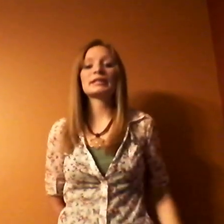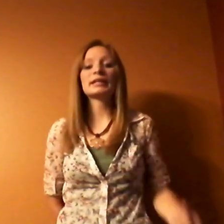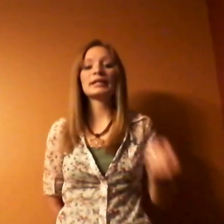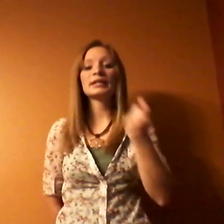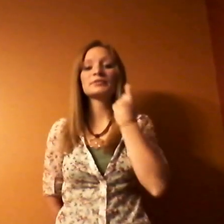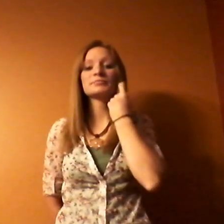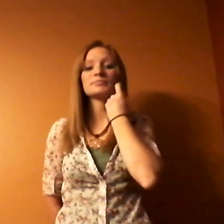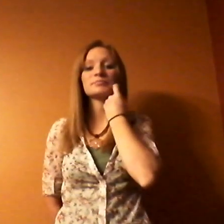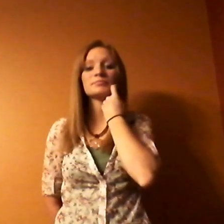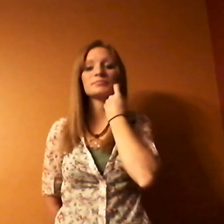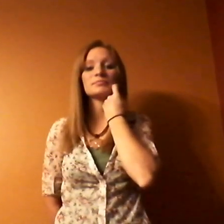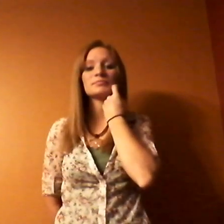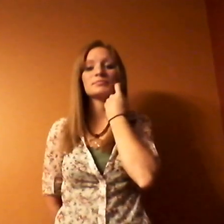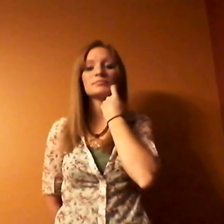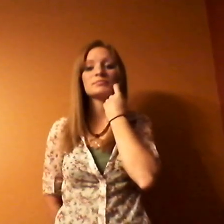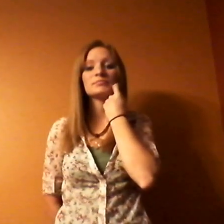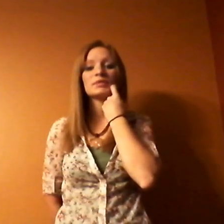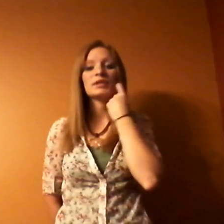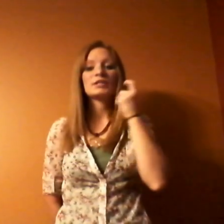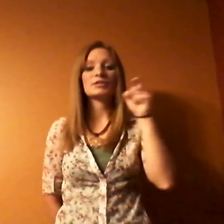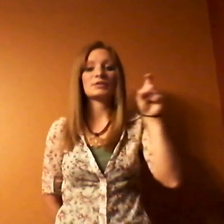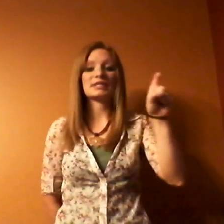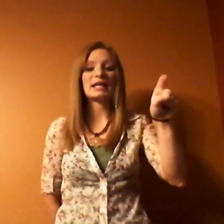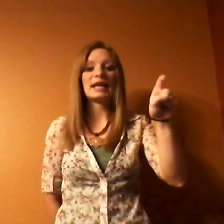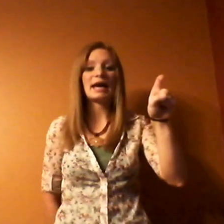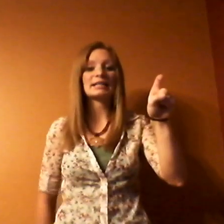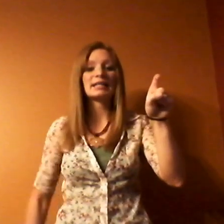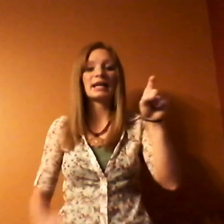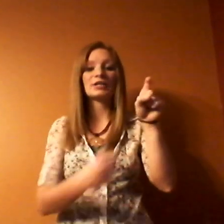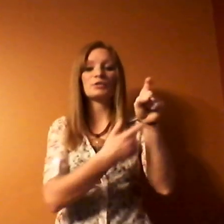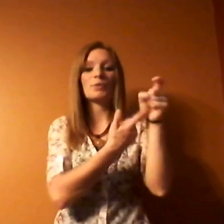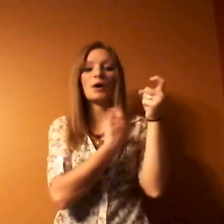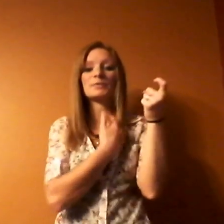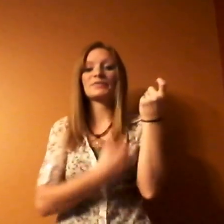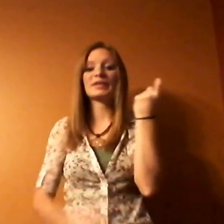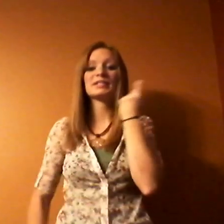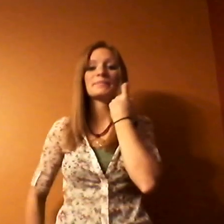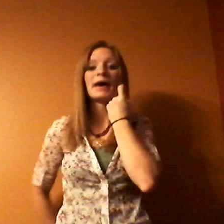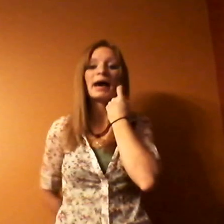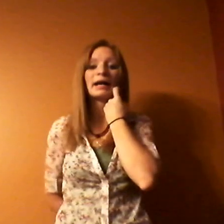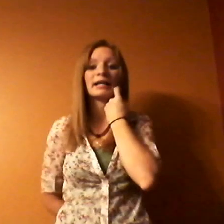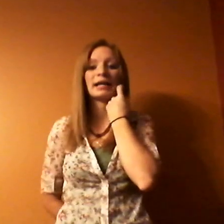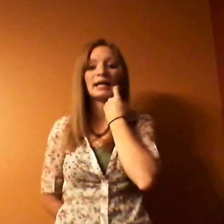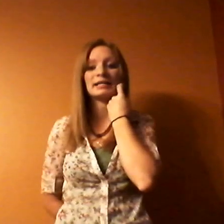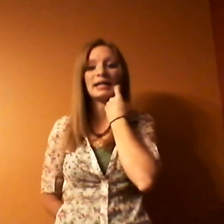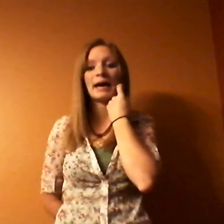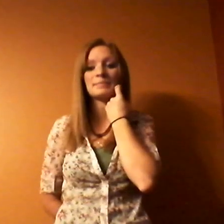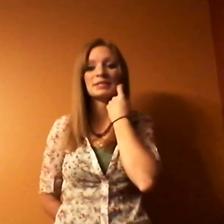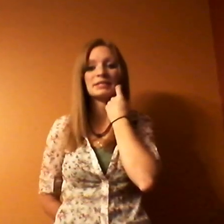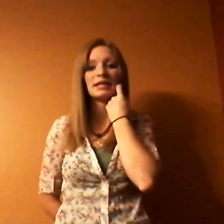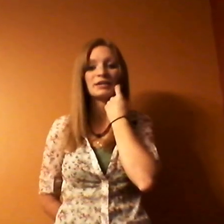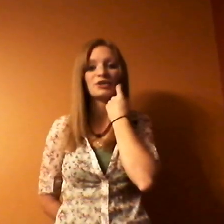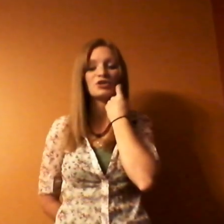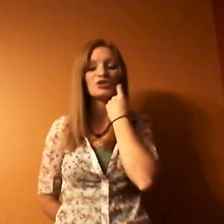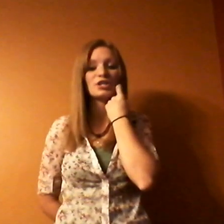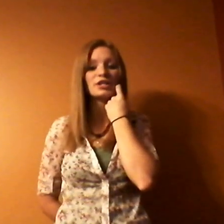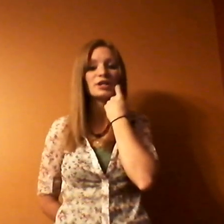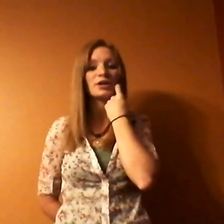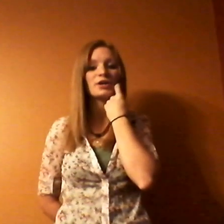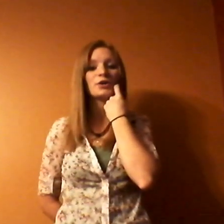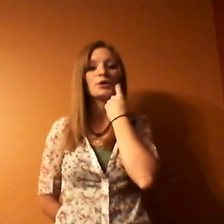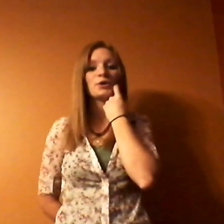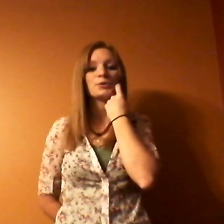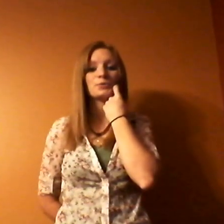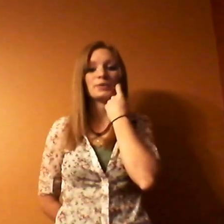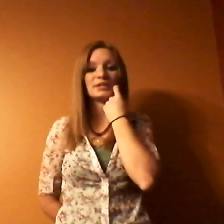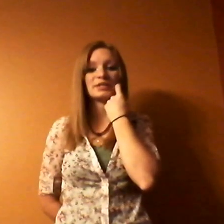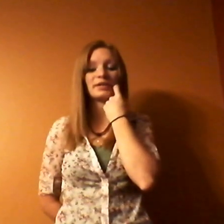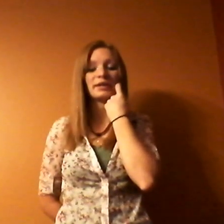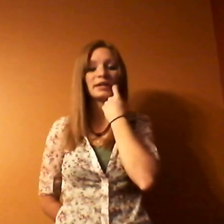Recently. So it's that X hand, your palms facing back, and it kind of taps the side of your cheek. Recently.